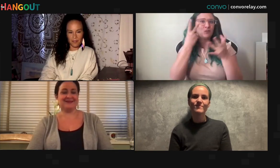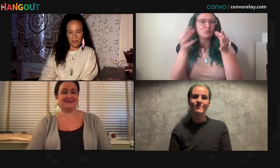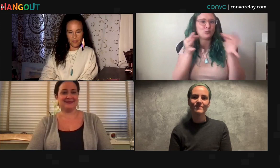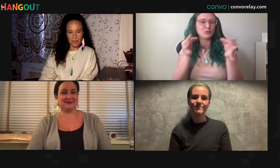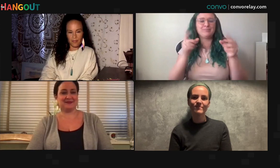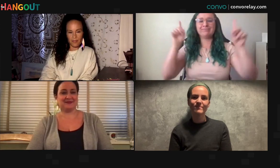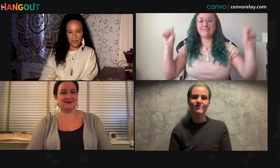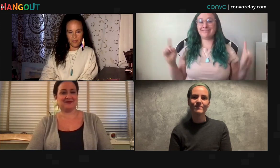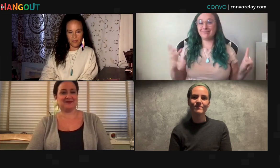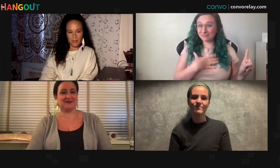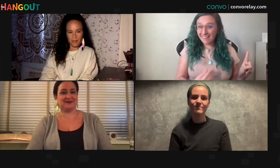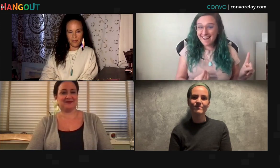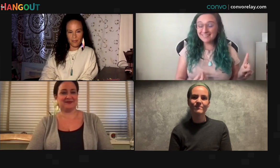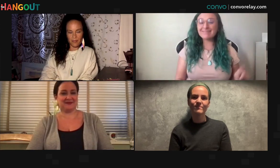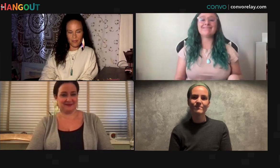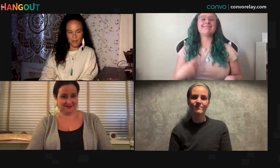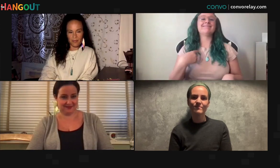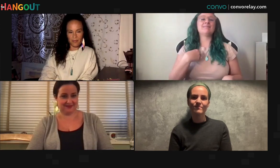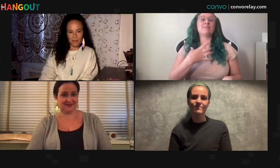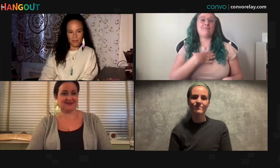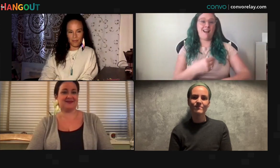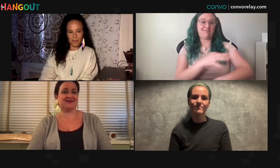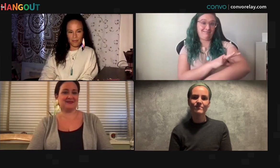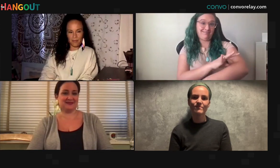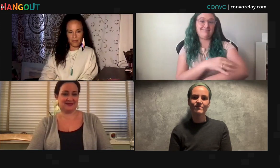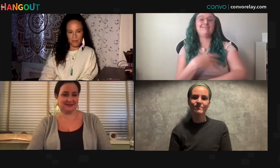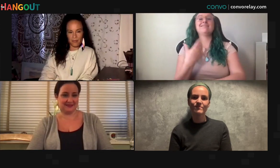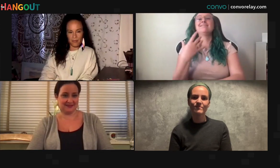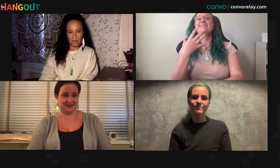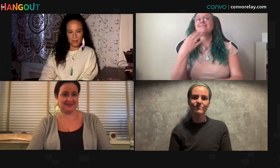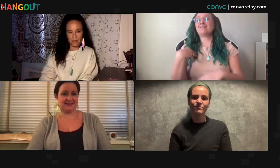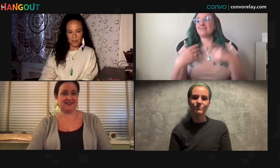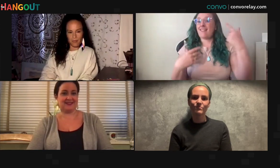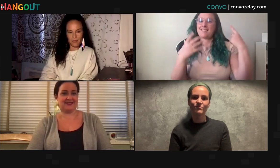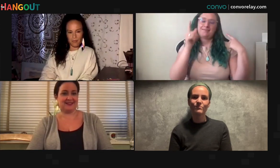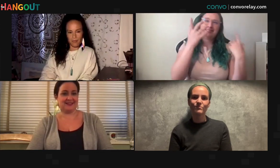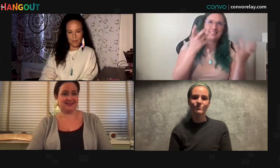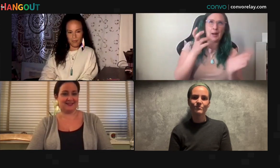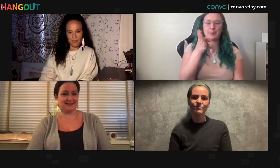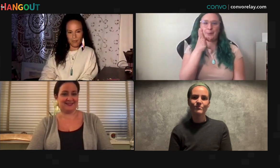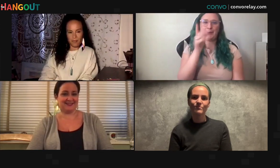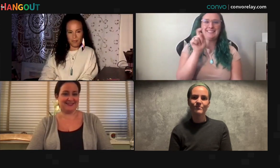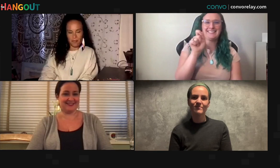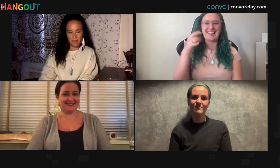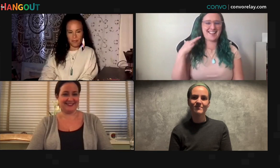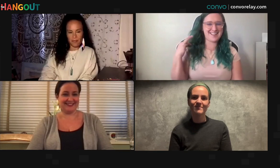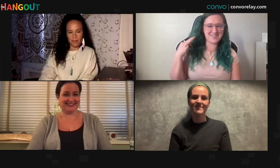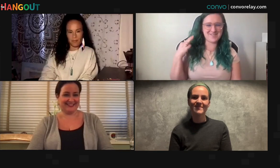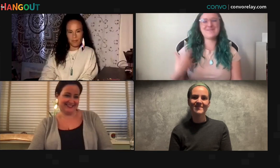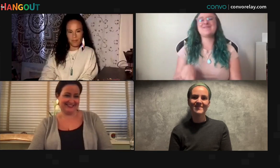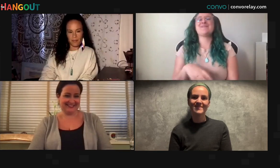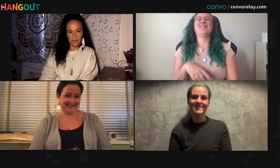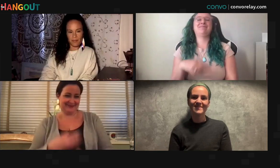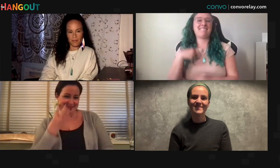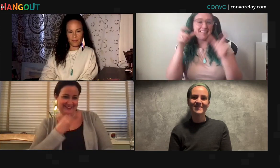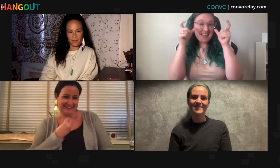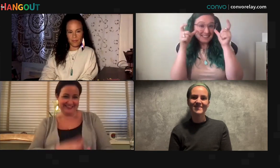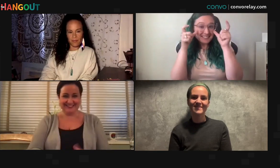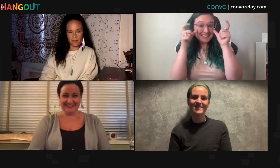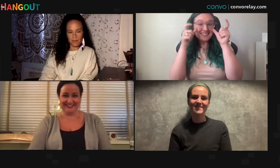small business. And my visual description is I have a white background, white skin, blue teal hair. I